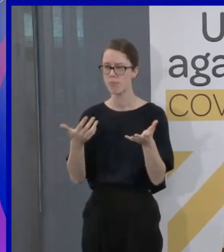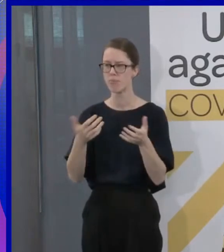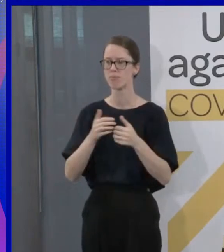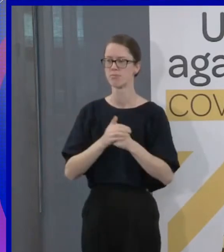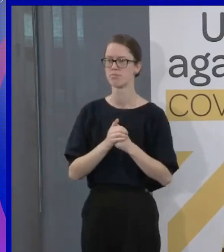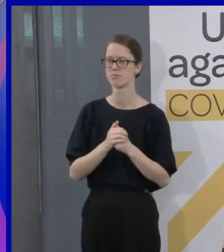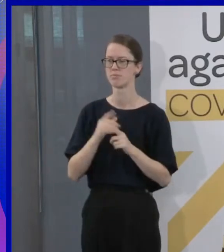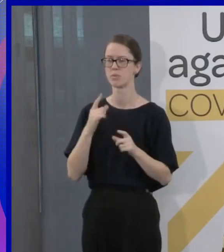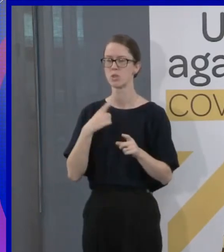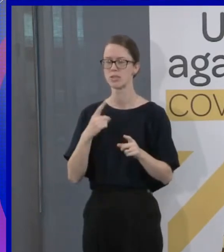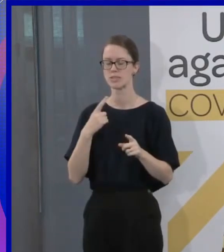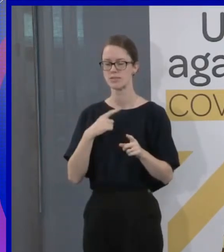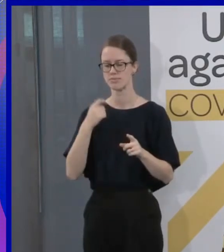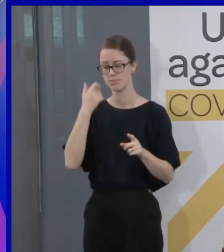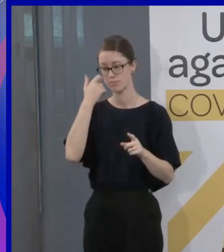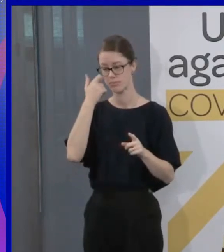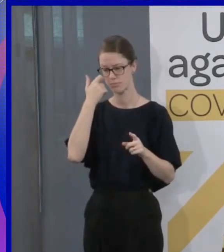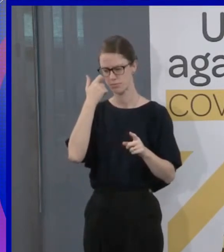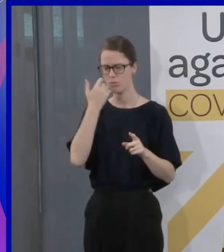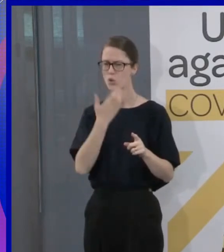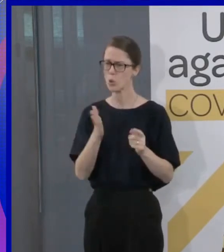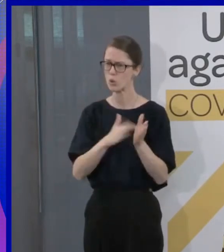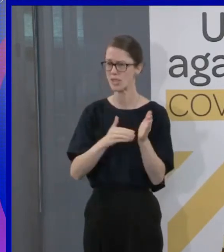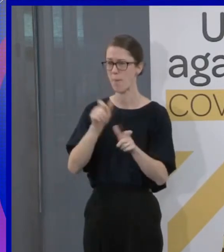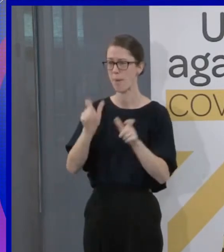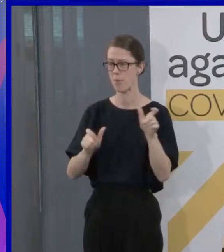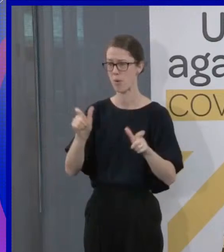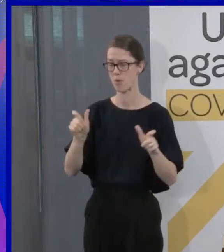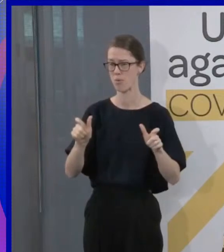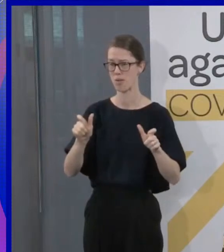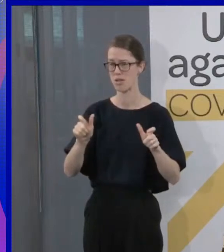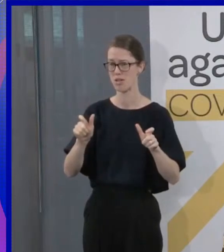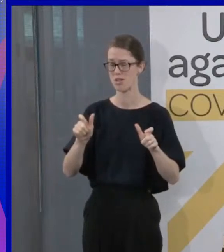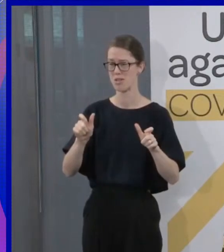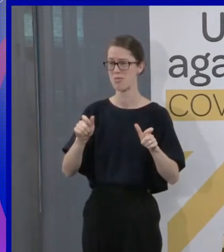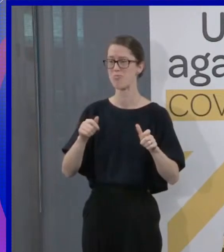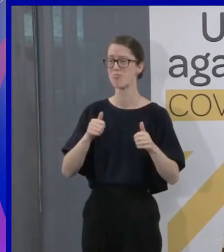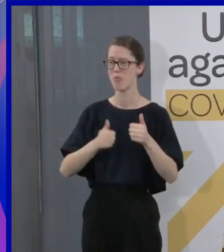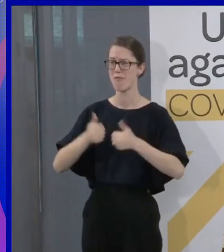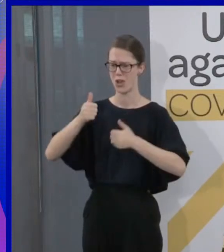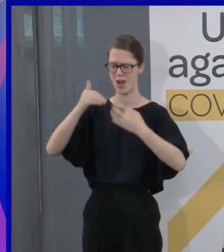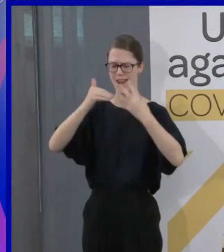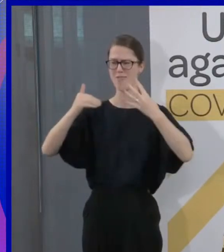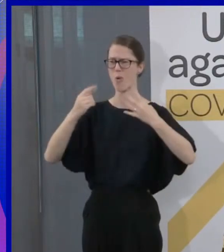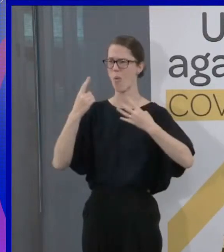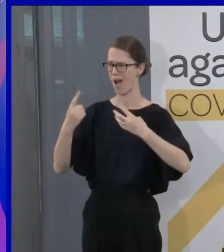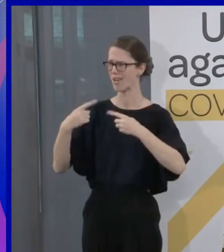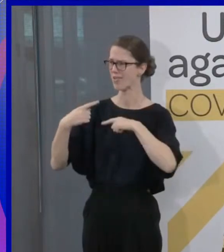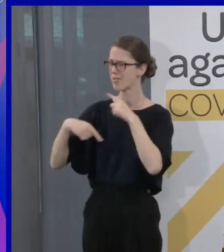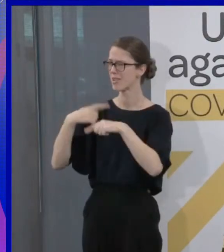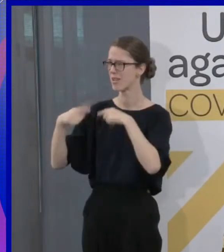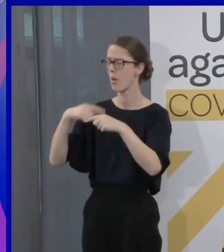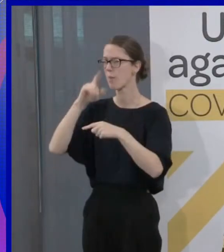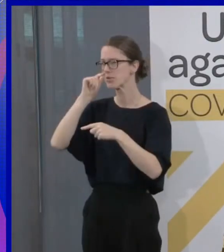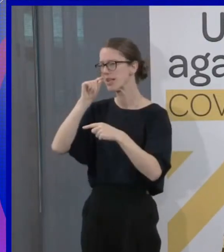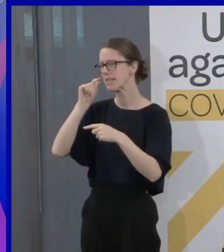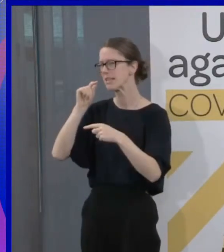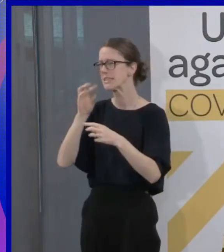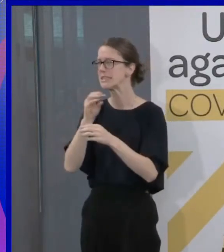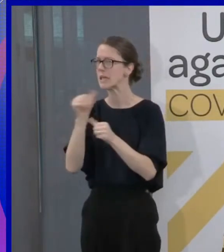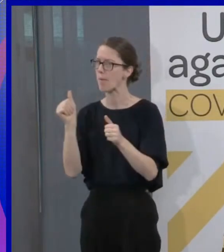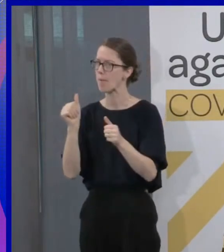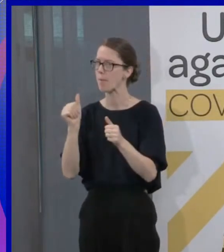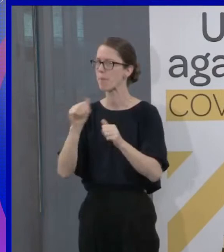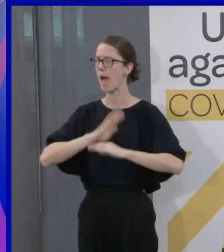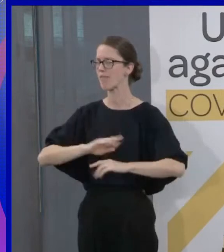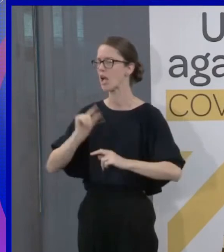because what I sense is all New Zealanders would prefer that we stayed in alert level 1 and would be prepared to perhaps modify